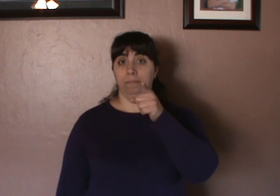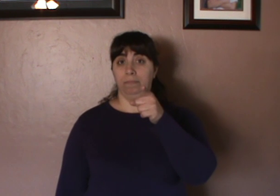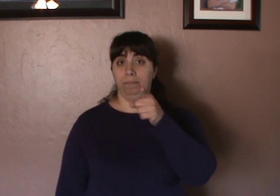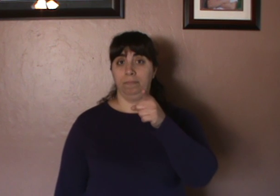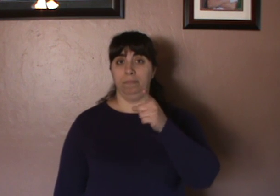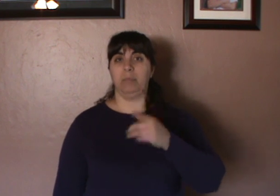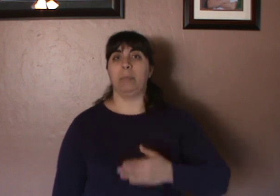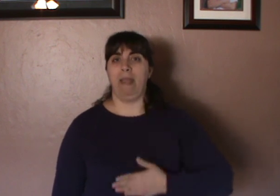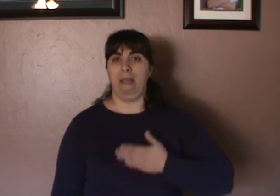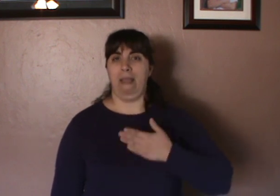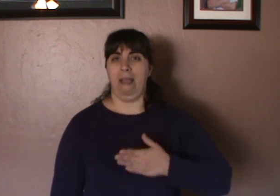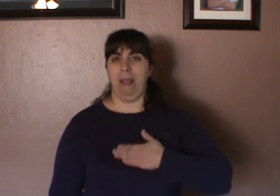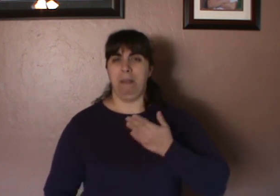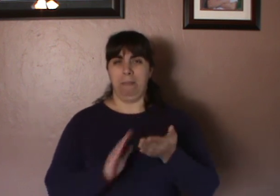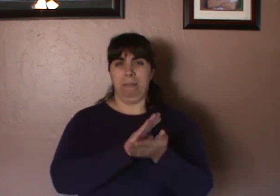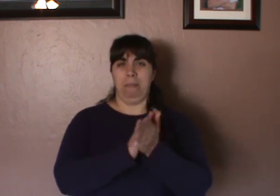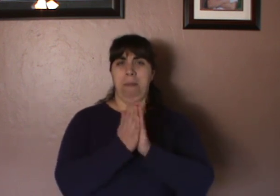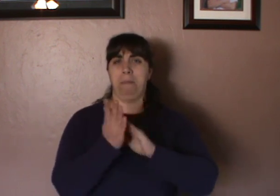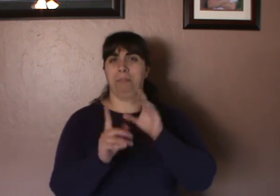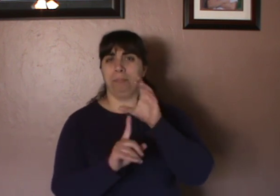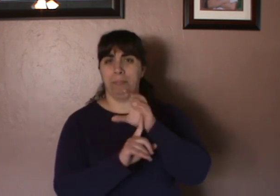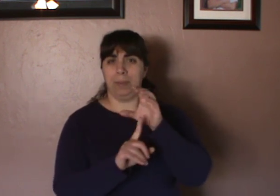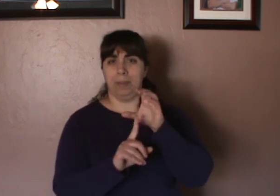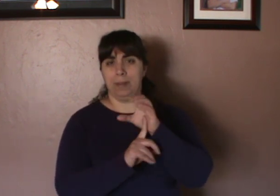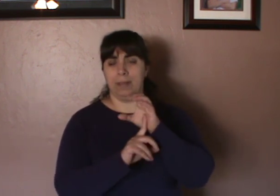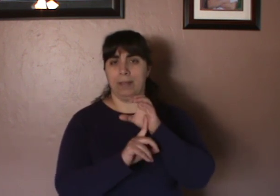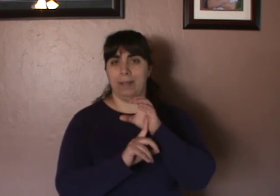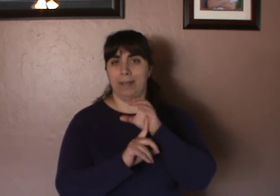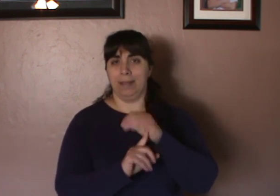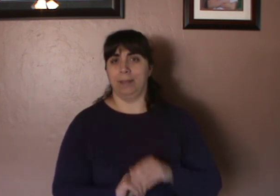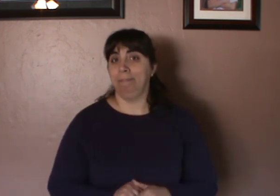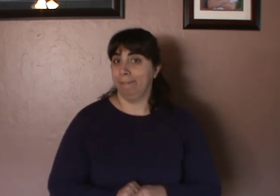clandestinely. You're gonna grin and bear it, your newfound popularity.